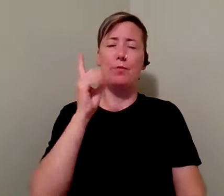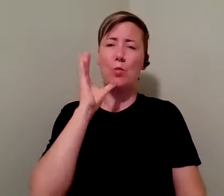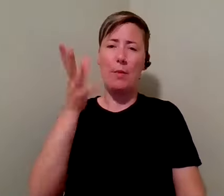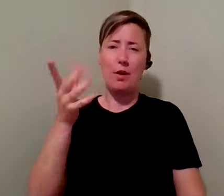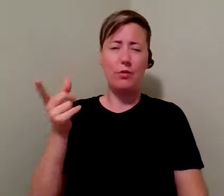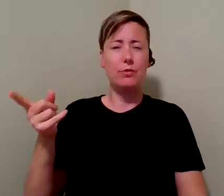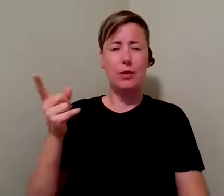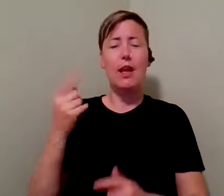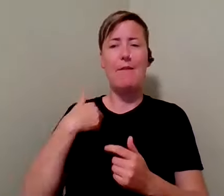and